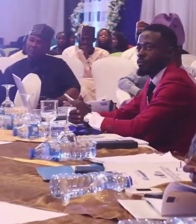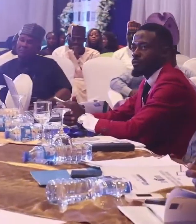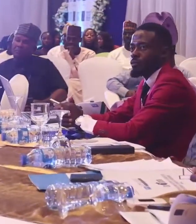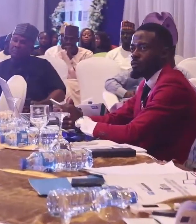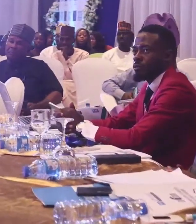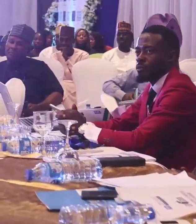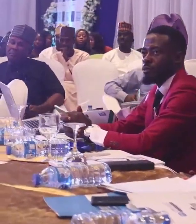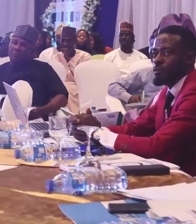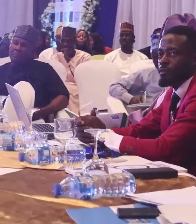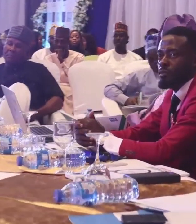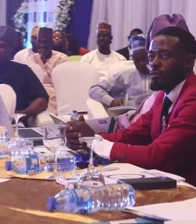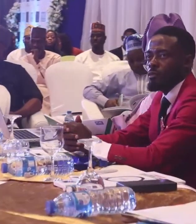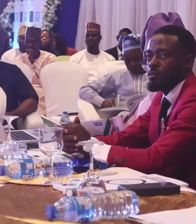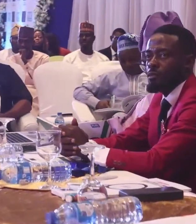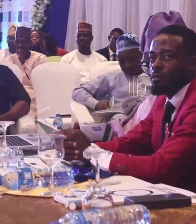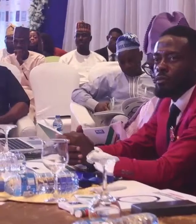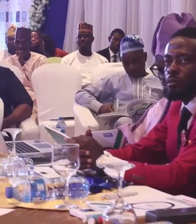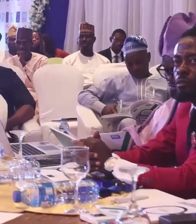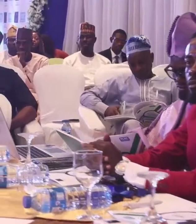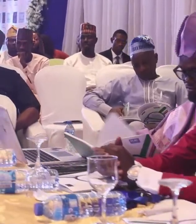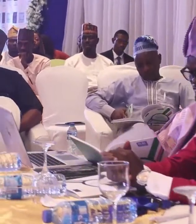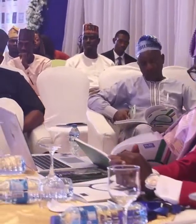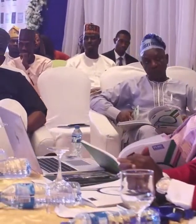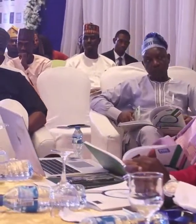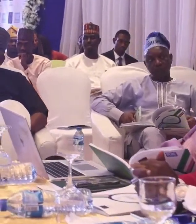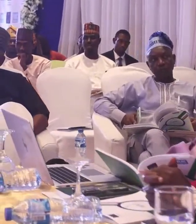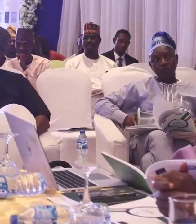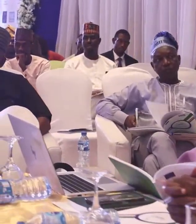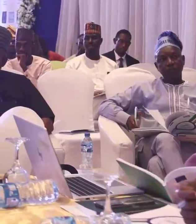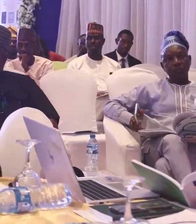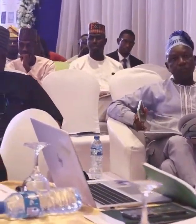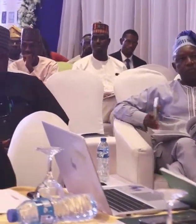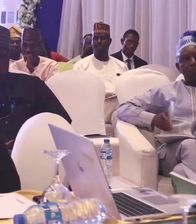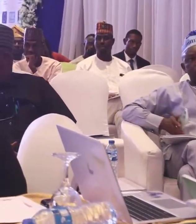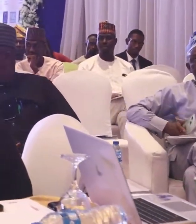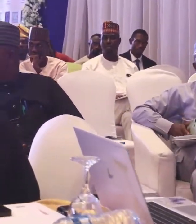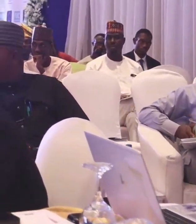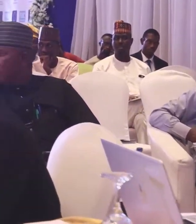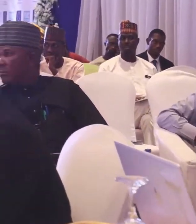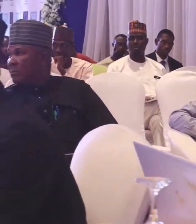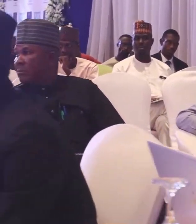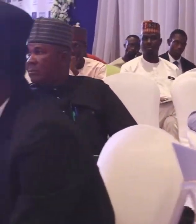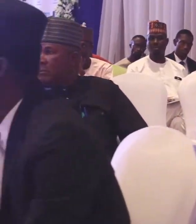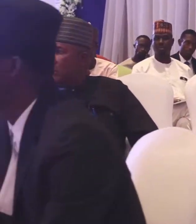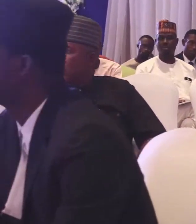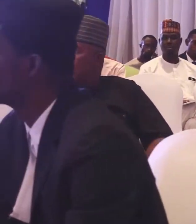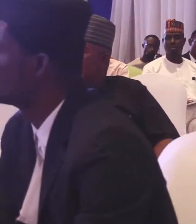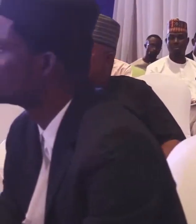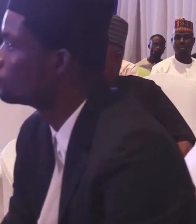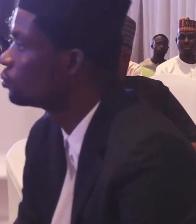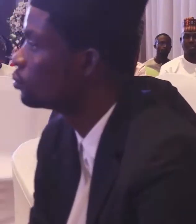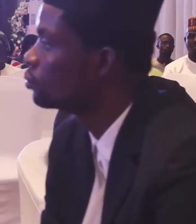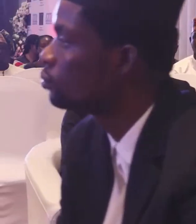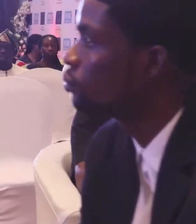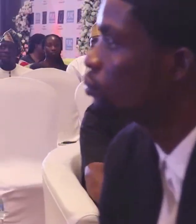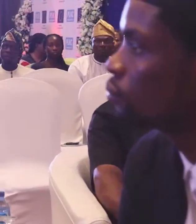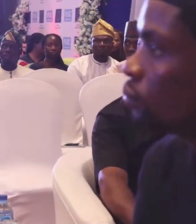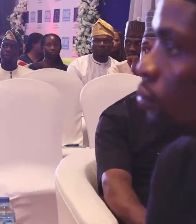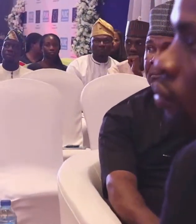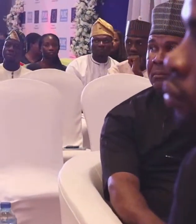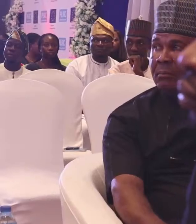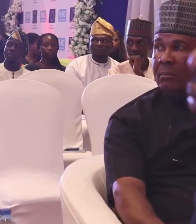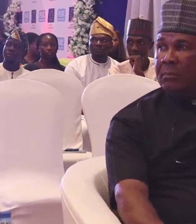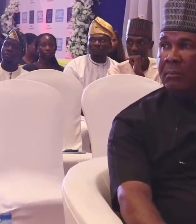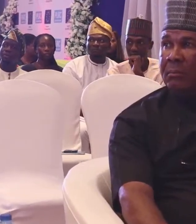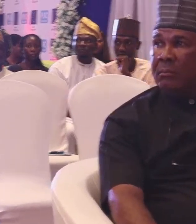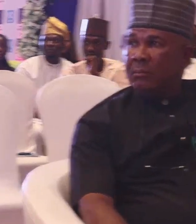setting out 10 weeks of all of your lives to engage in this process. When